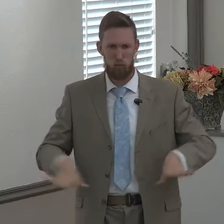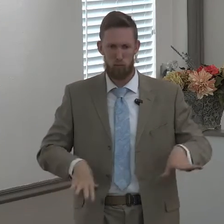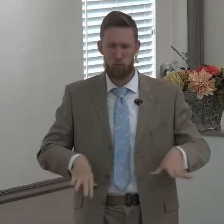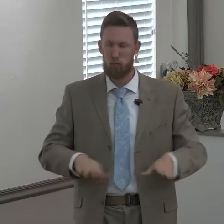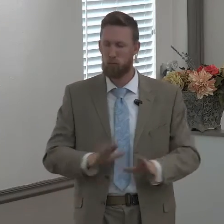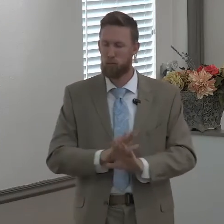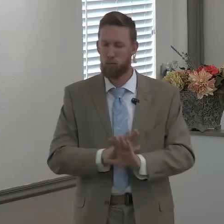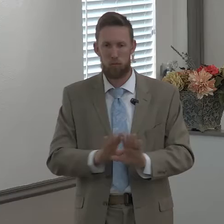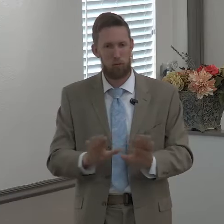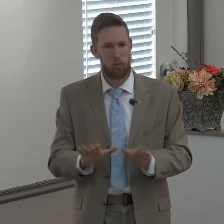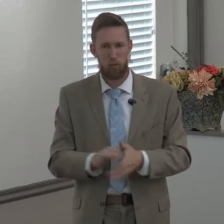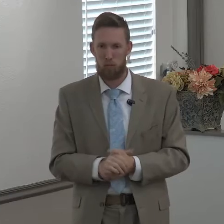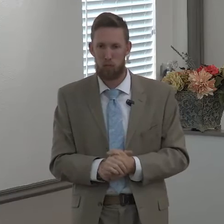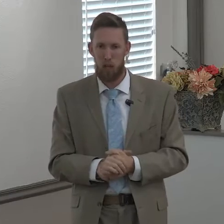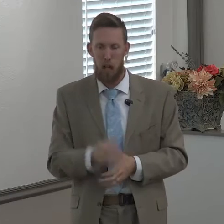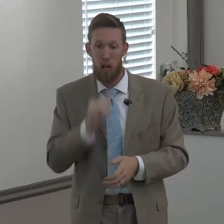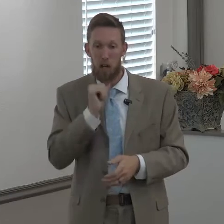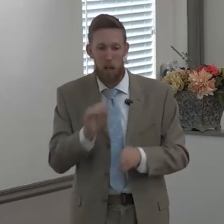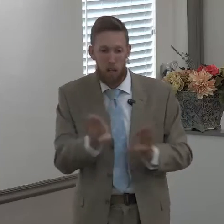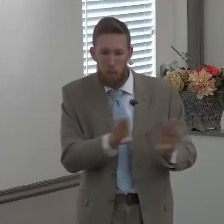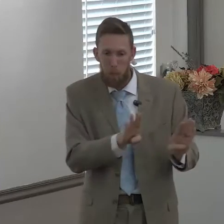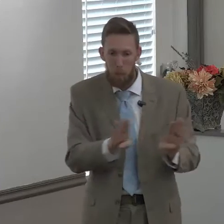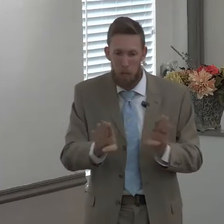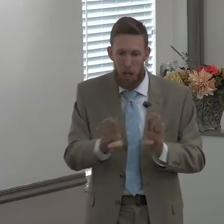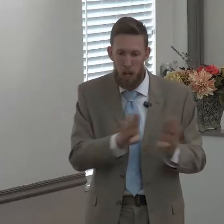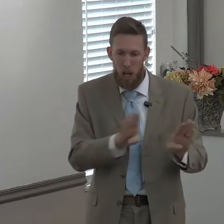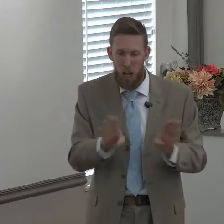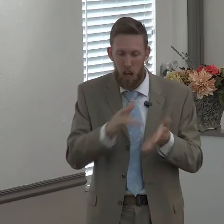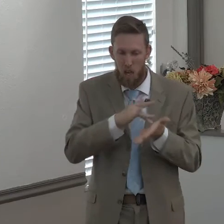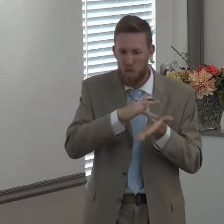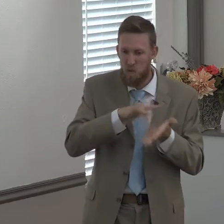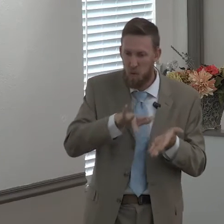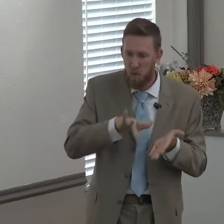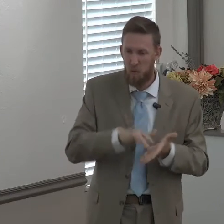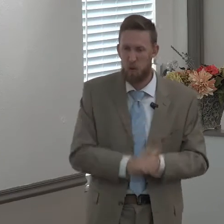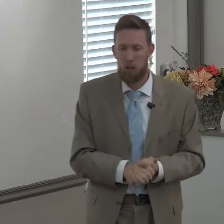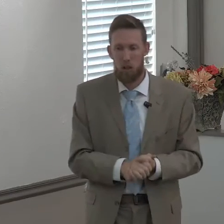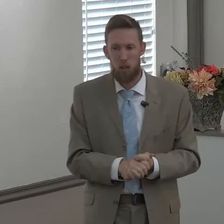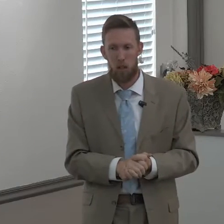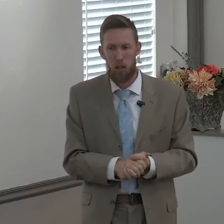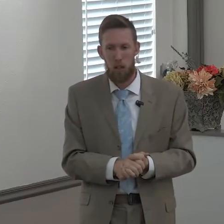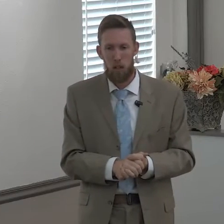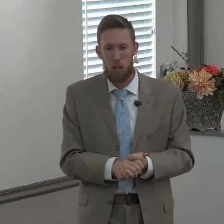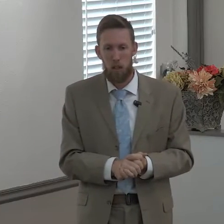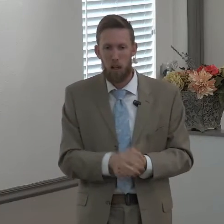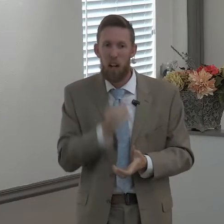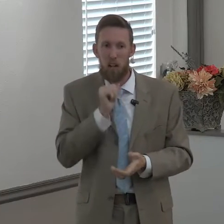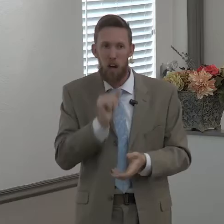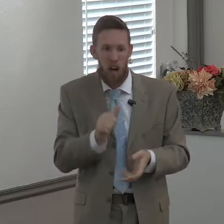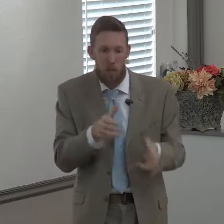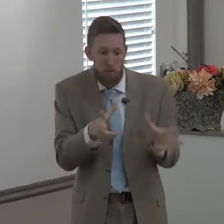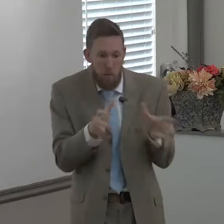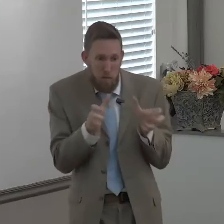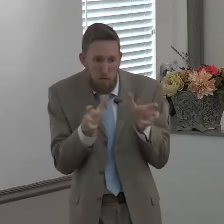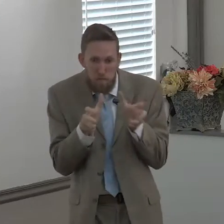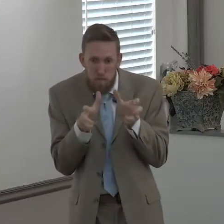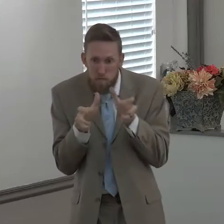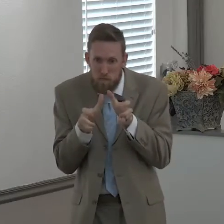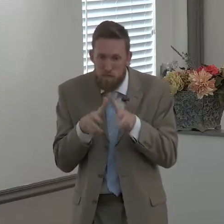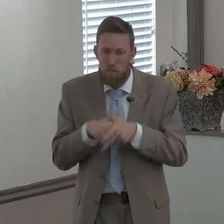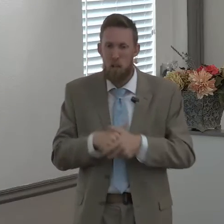kind. Charity envieth not. Charity vaunteth not itself, is not puffed